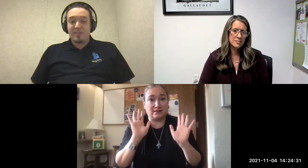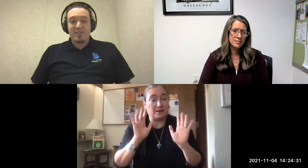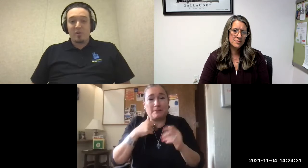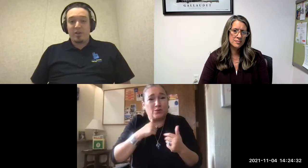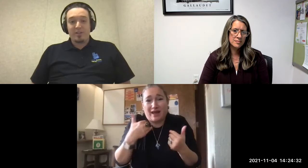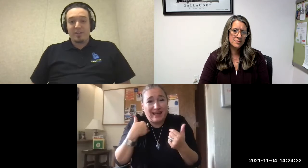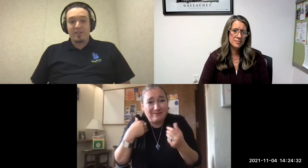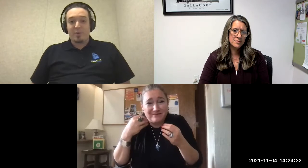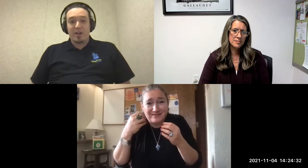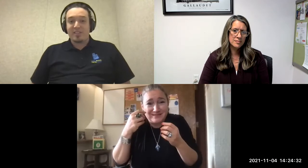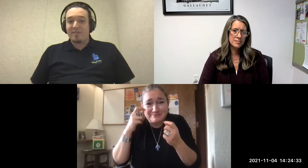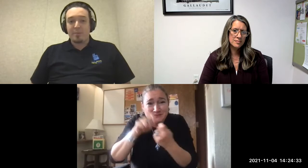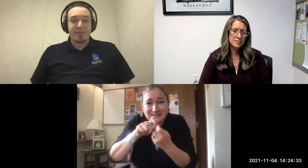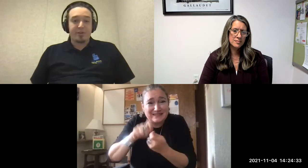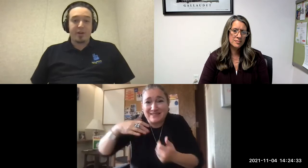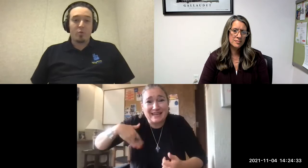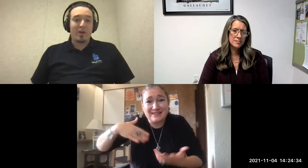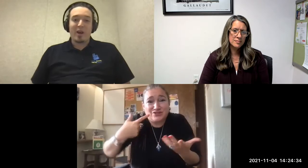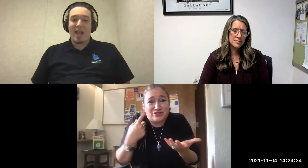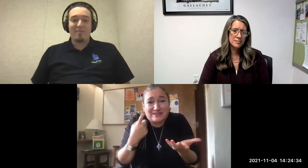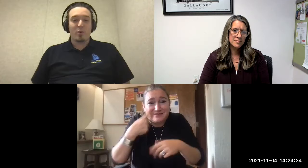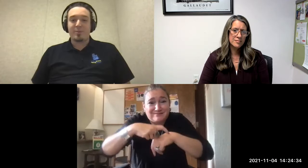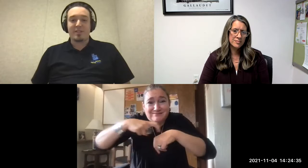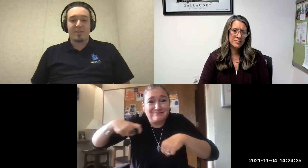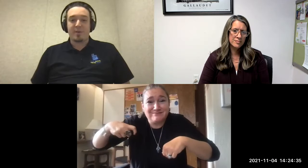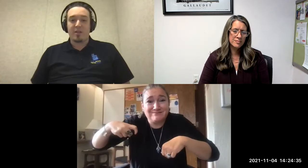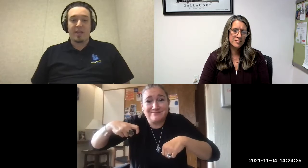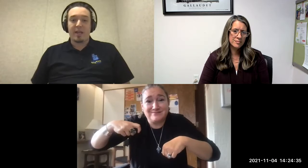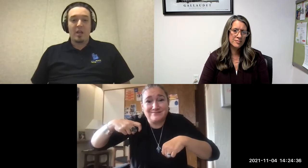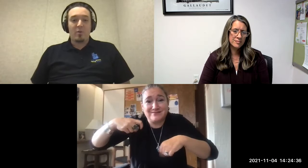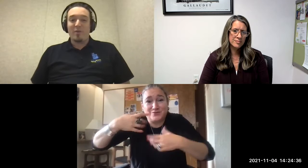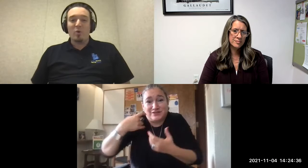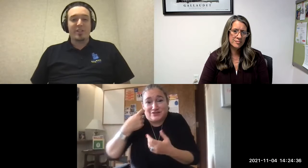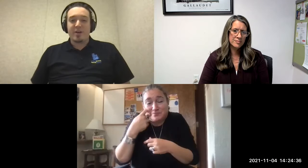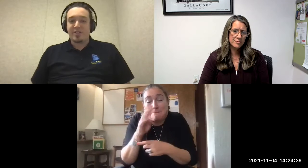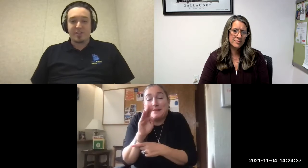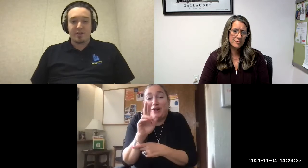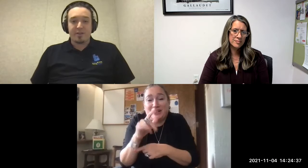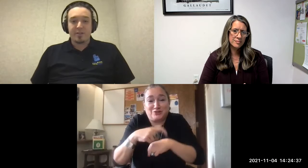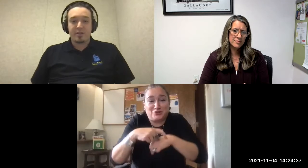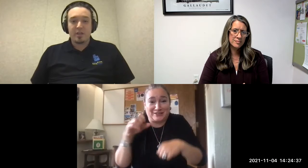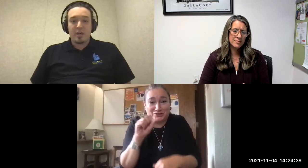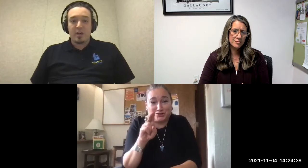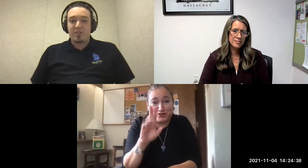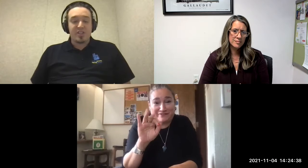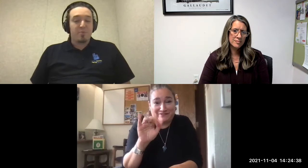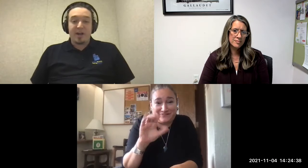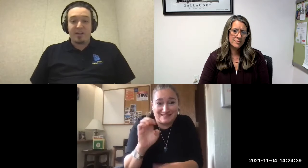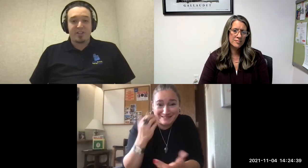this is the only statistic we got, 70%, right? We don't have more specifics beyond that. We've only scratched the surface, just barely